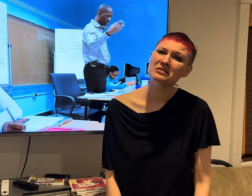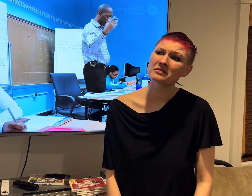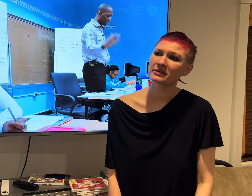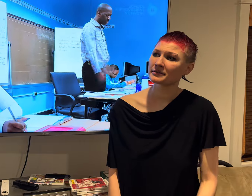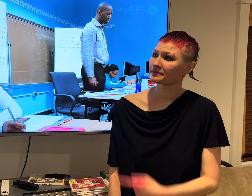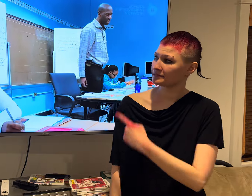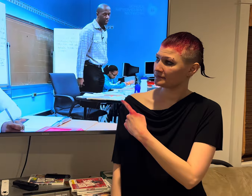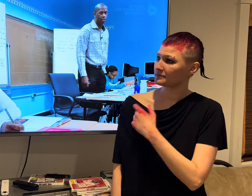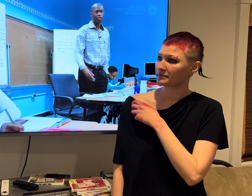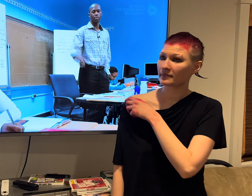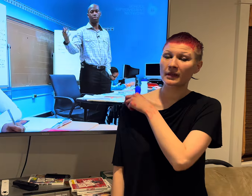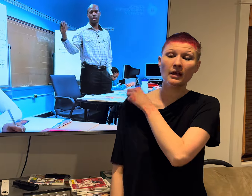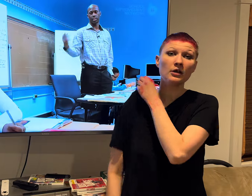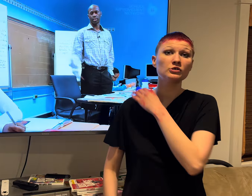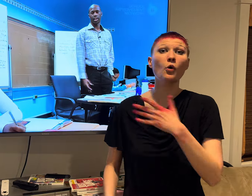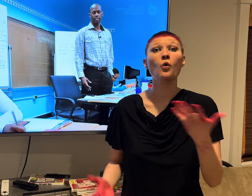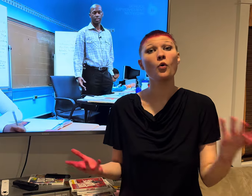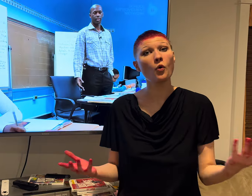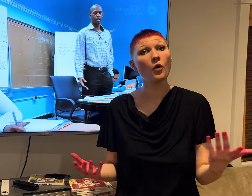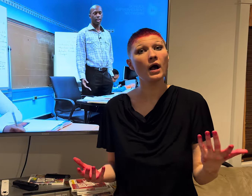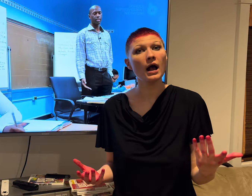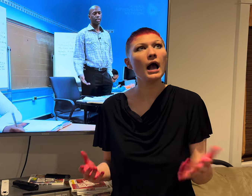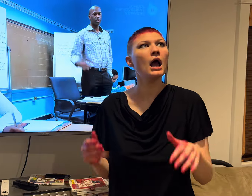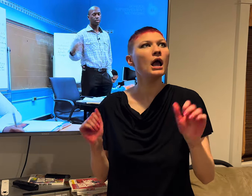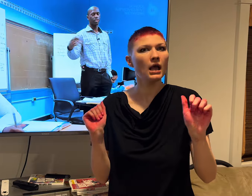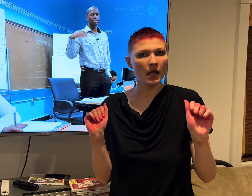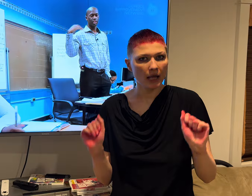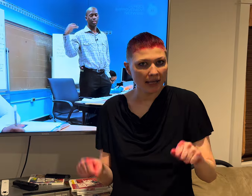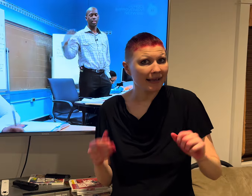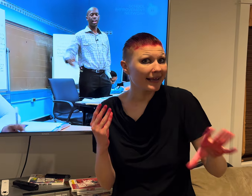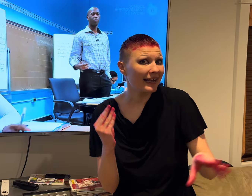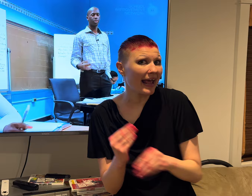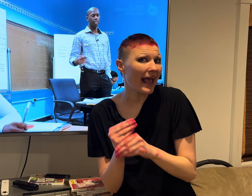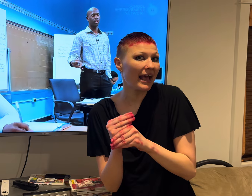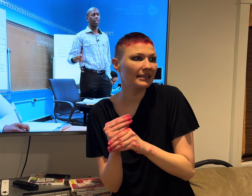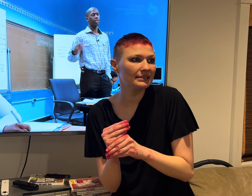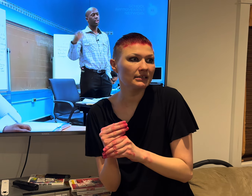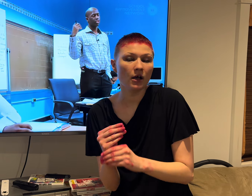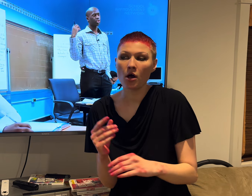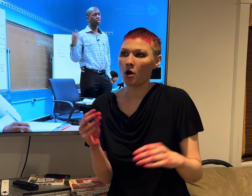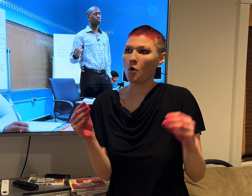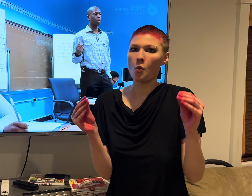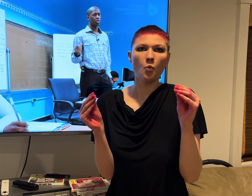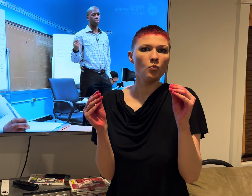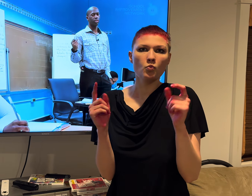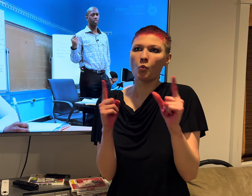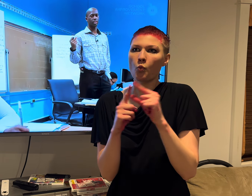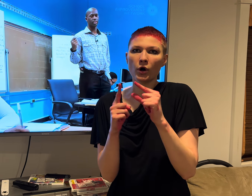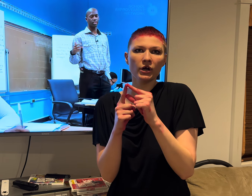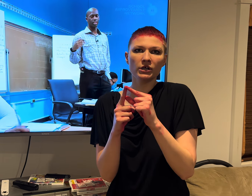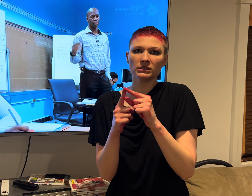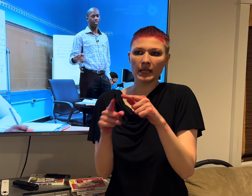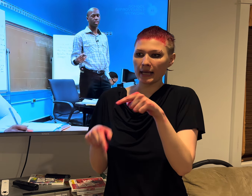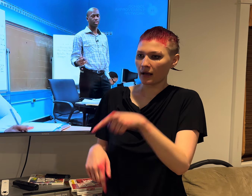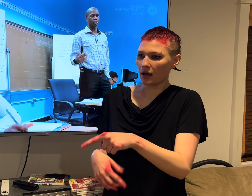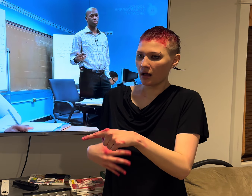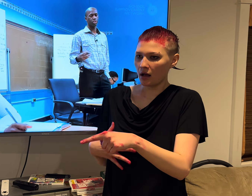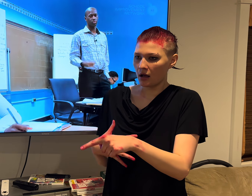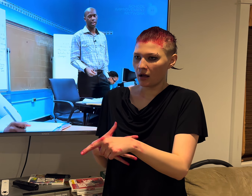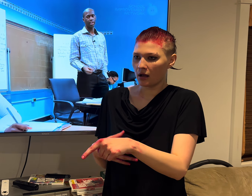last bus leave from the parking lot. All right, so it's a lot more detail. It's a stronger sentence. These are the sentences we should write. That's